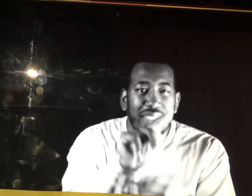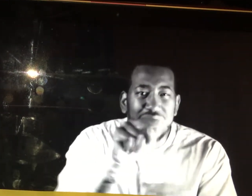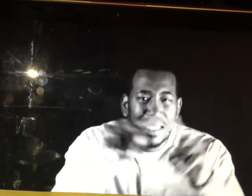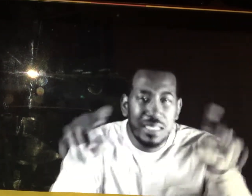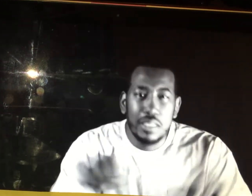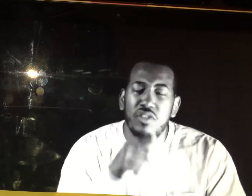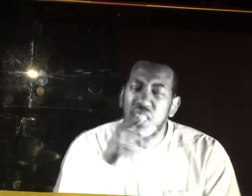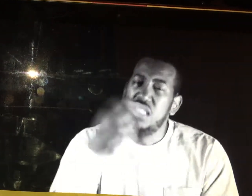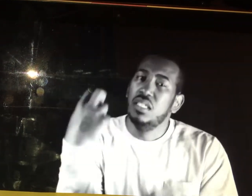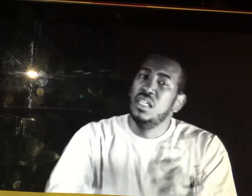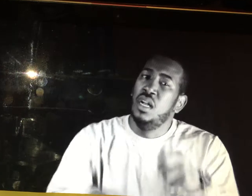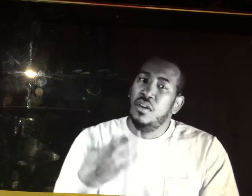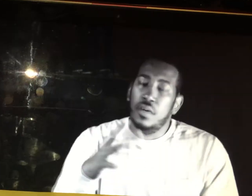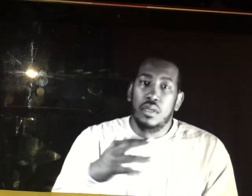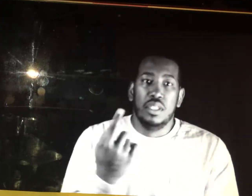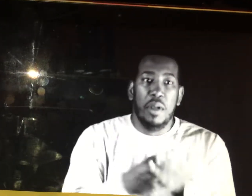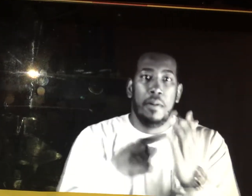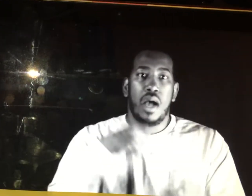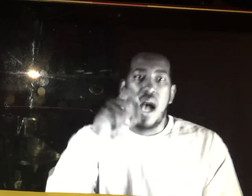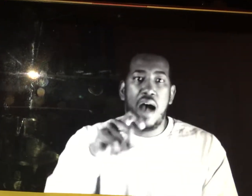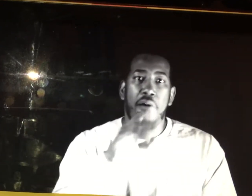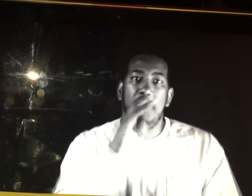lips of all of the actors, and it was really tough.